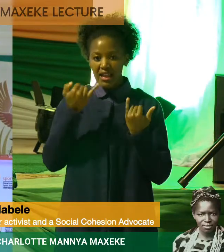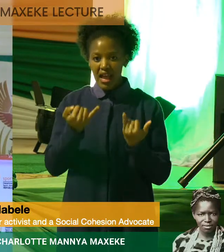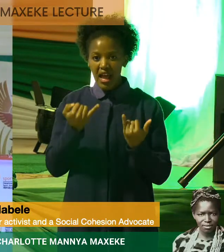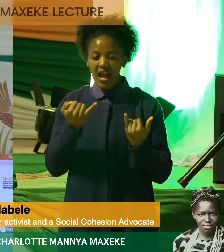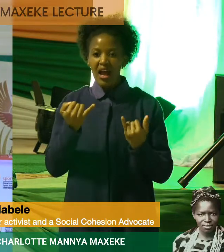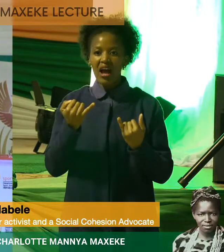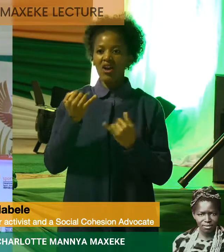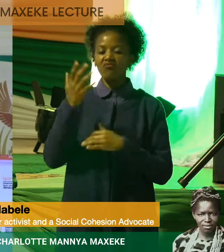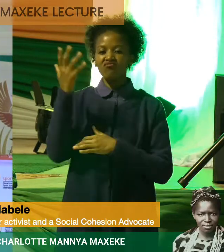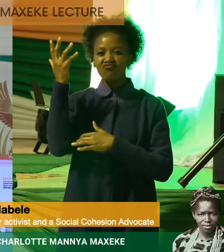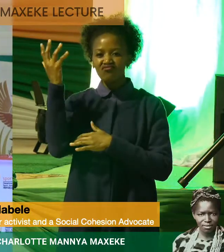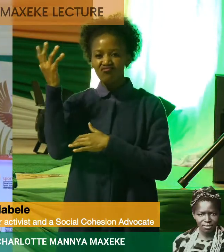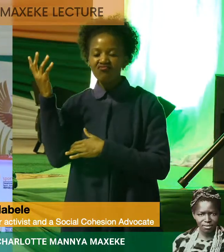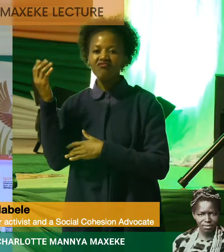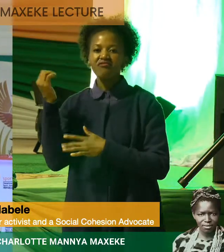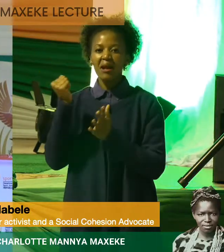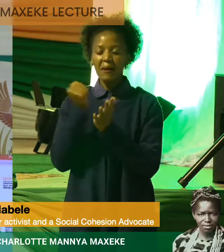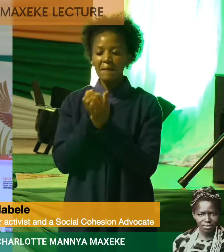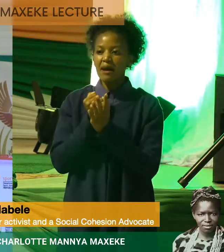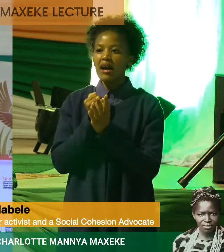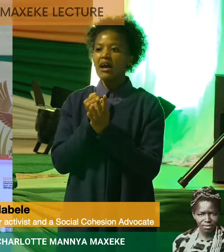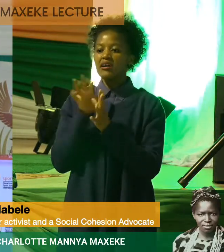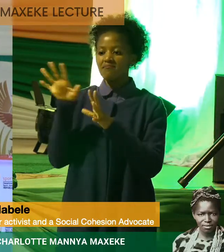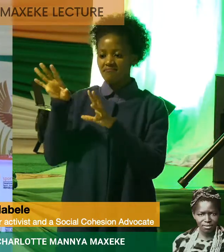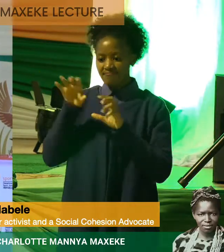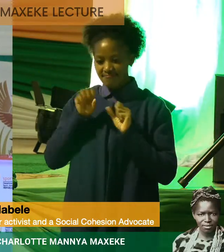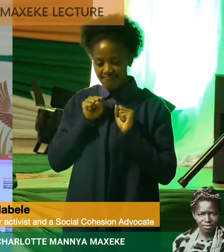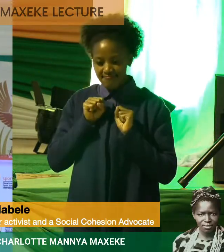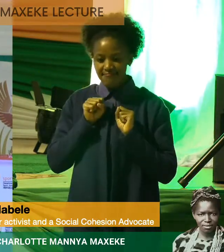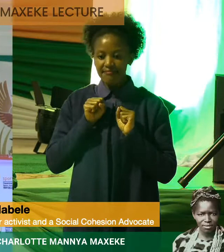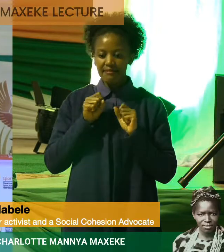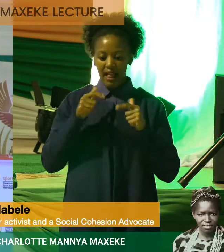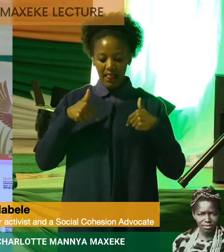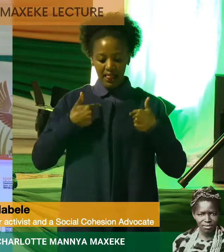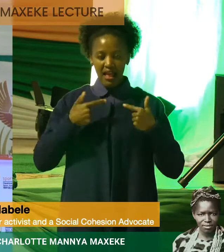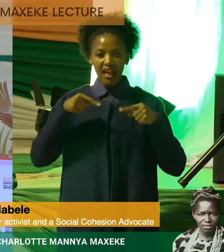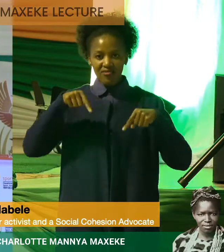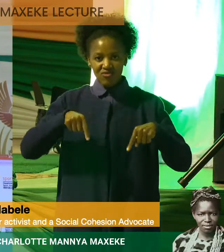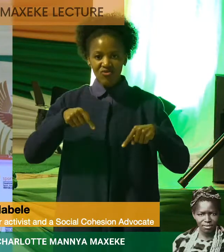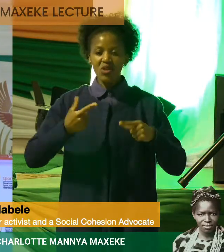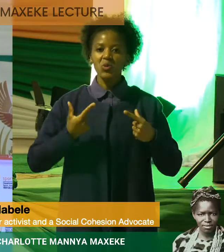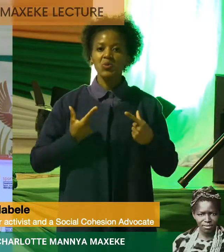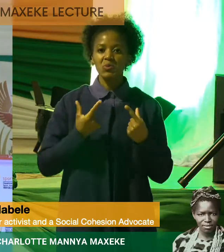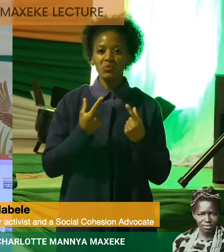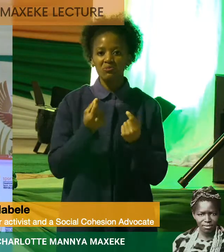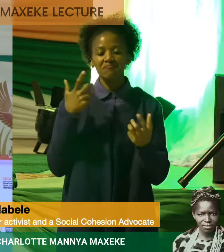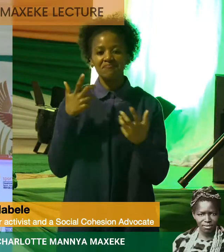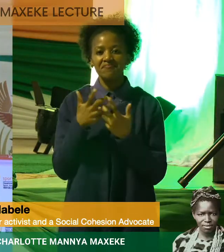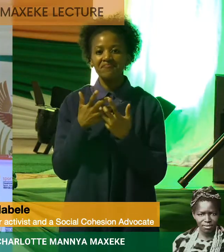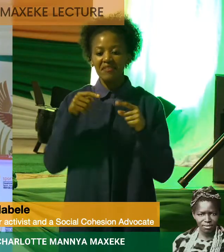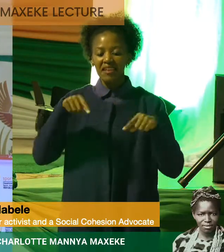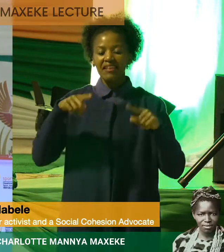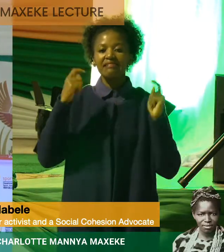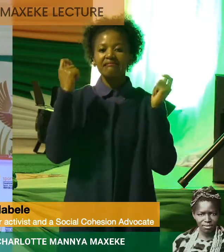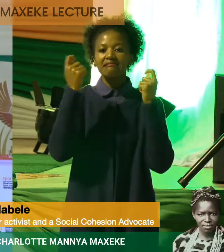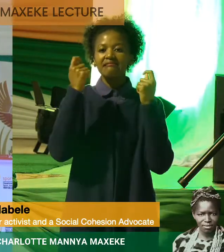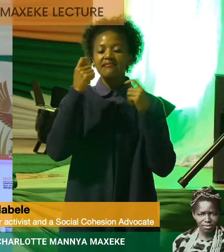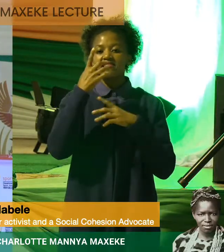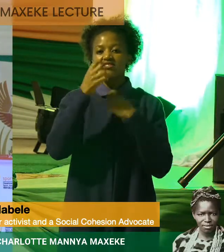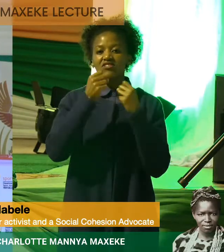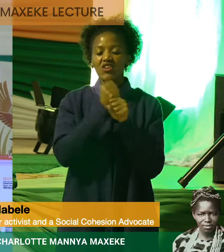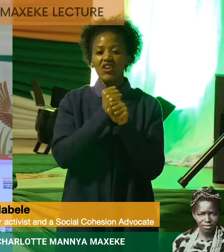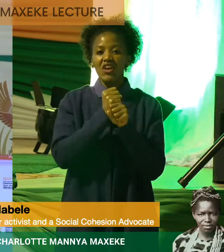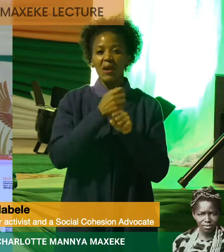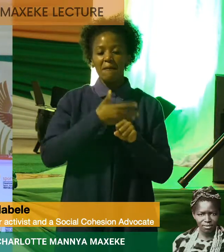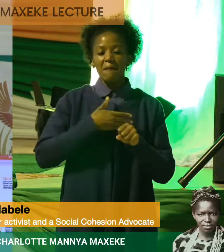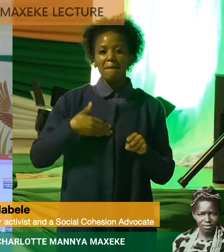it, you know, relate to our lives today. Let it relate to us today in 2021. It is the year of Umam Charlotte Maxeke,